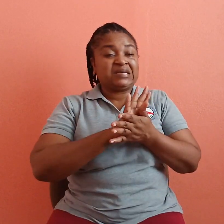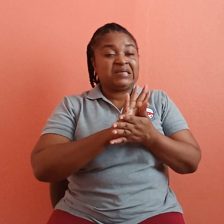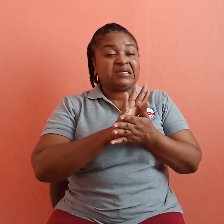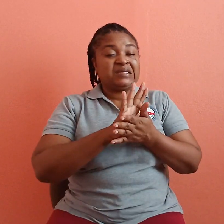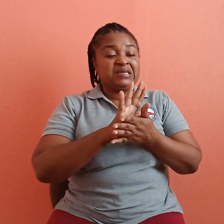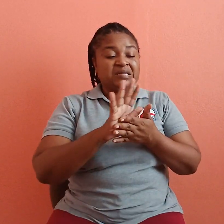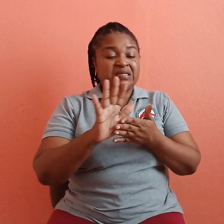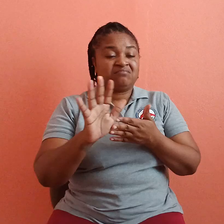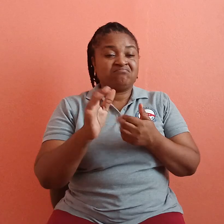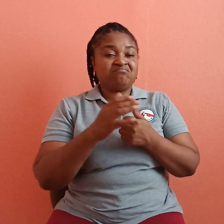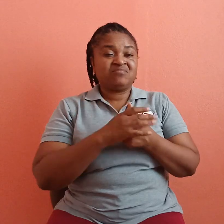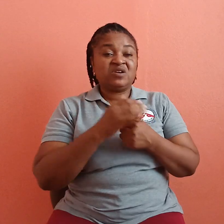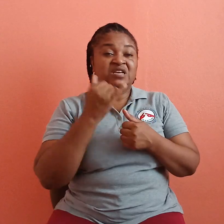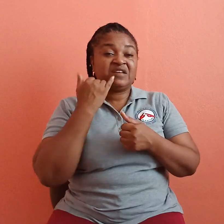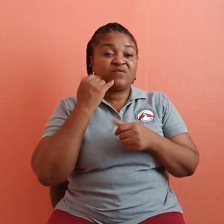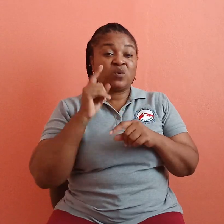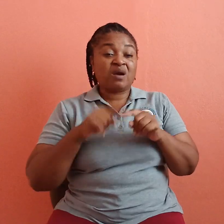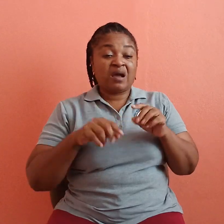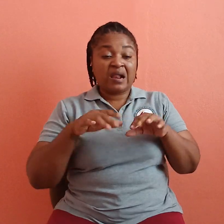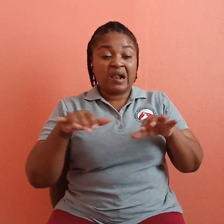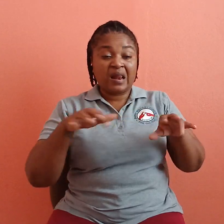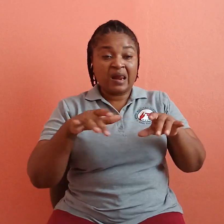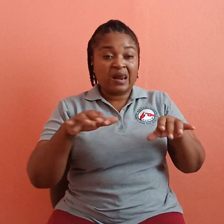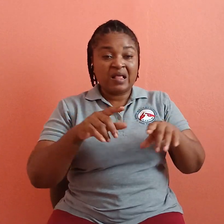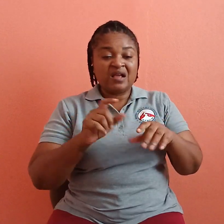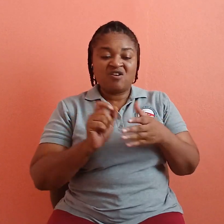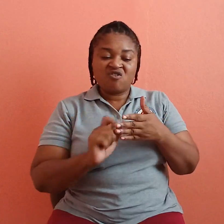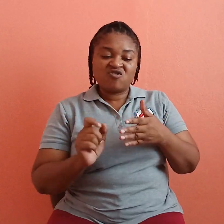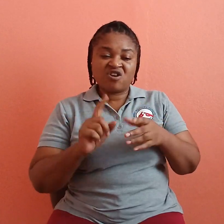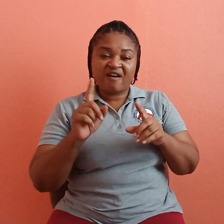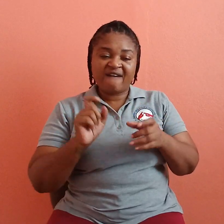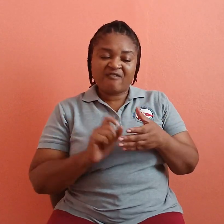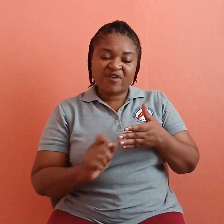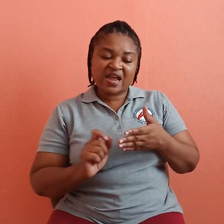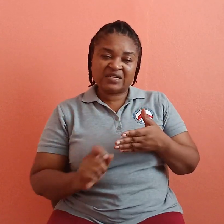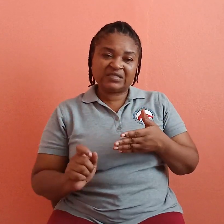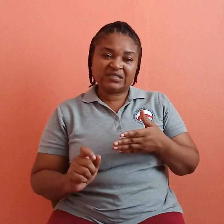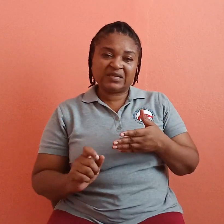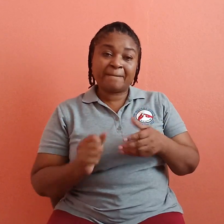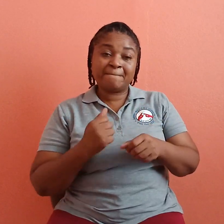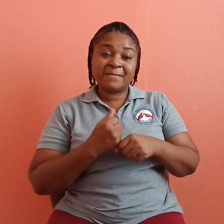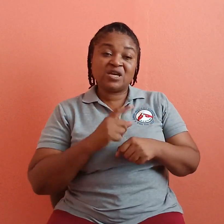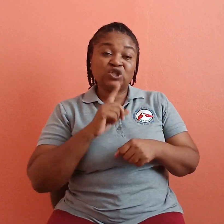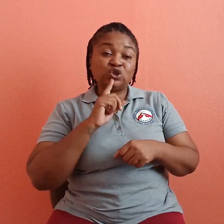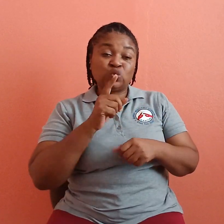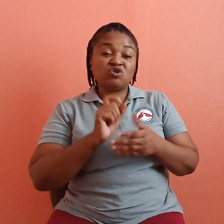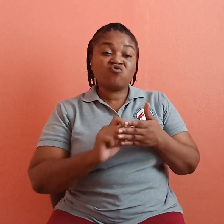So if you can't type the CV but you're writing it, make sure that your writing is